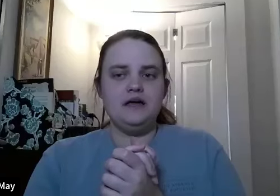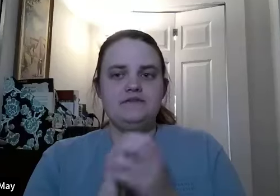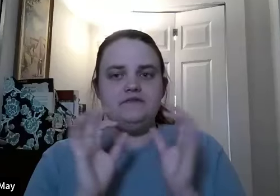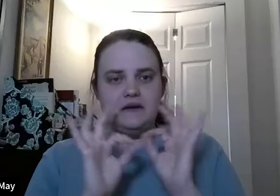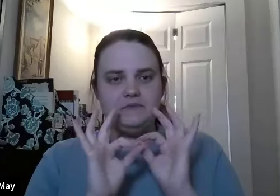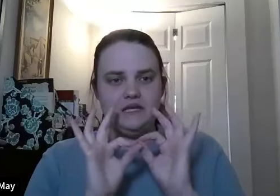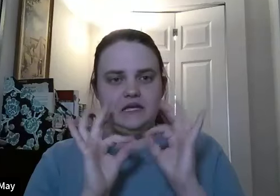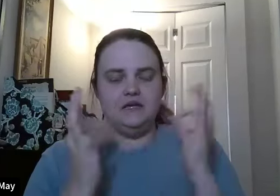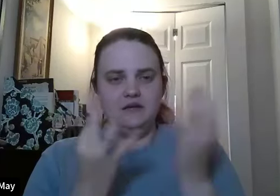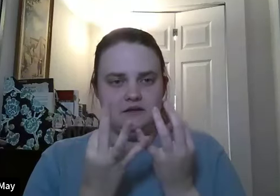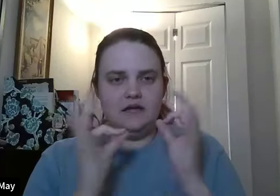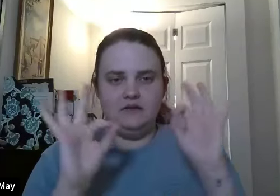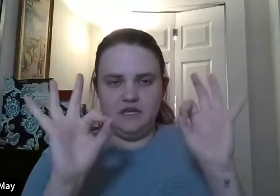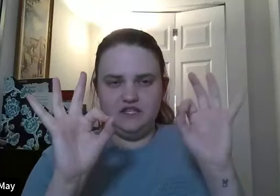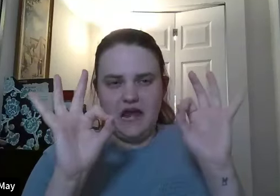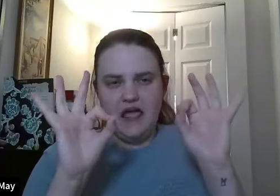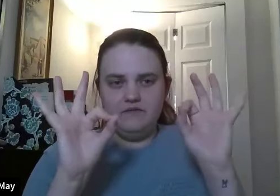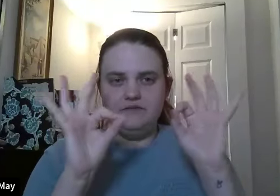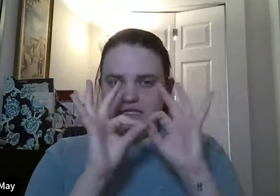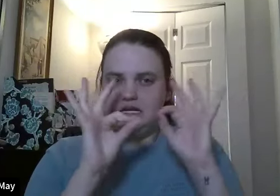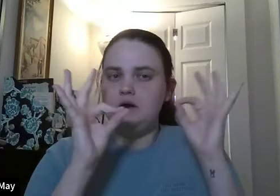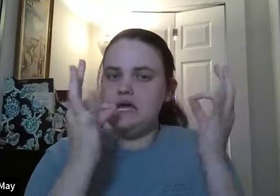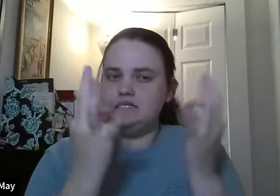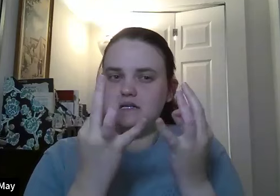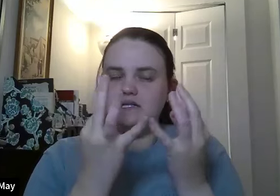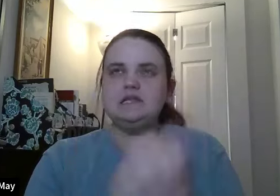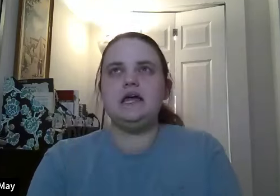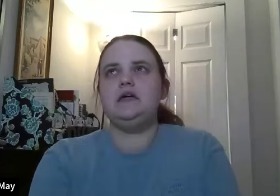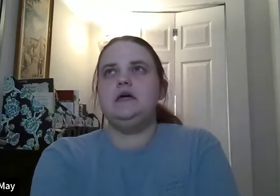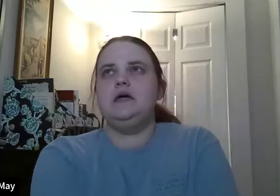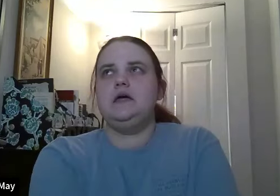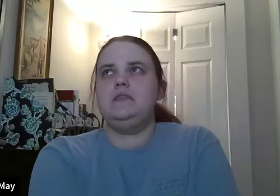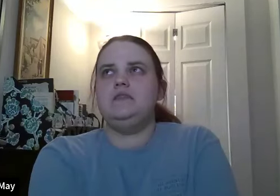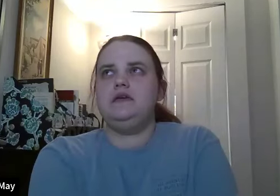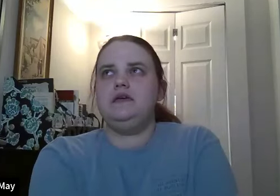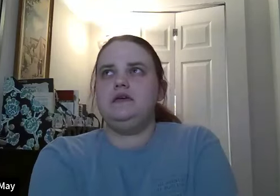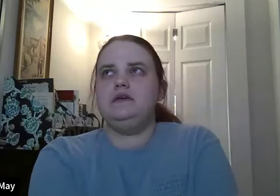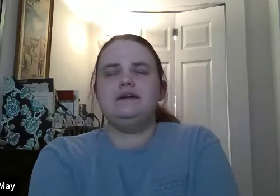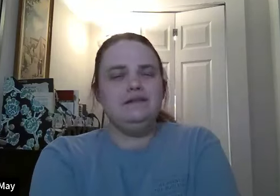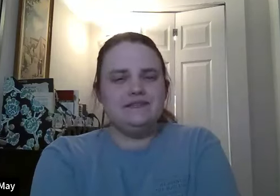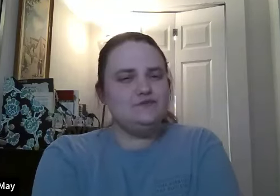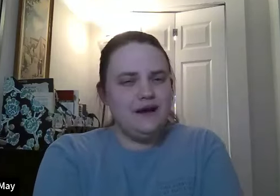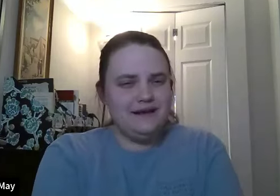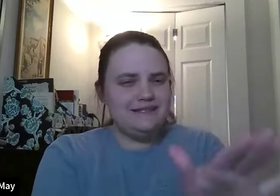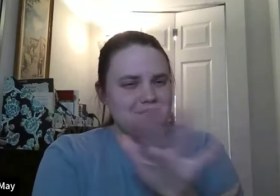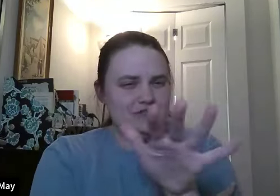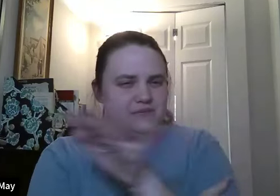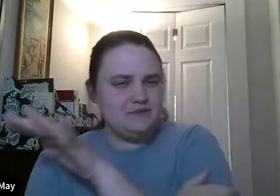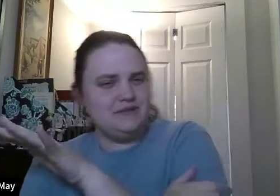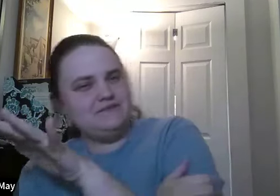But family, so that F, it's not necessarily like this is where it kind of gets interesting between the